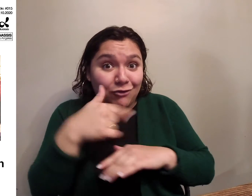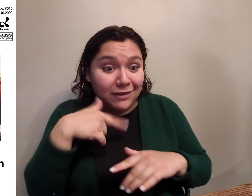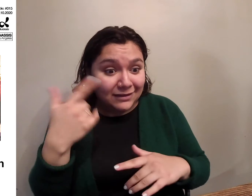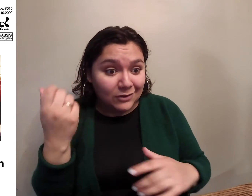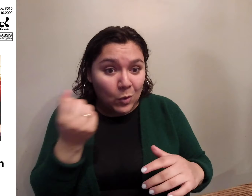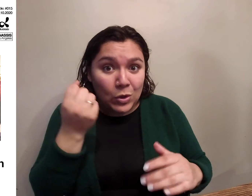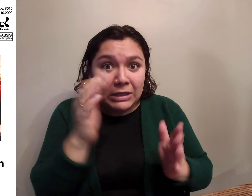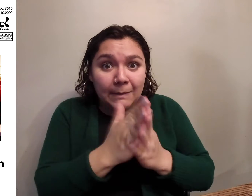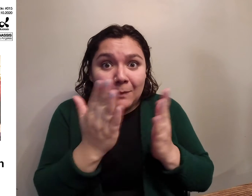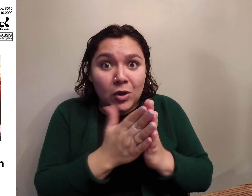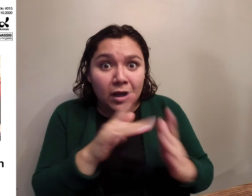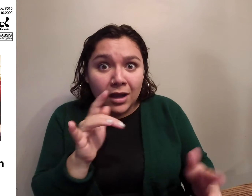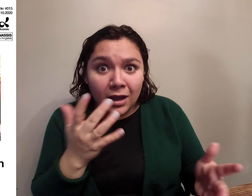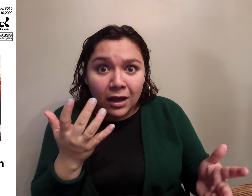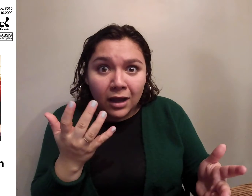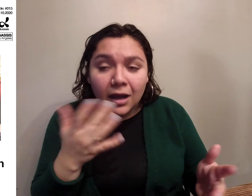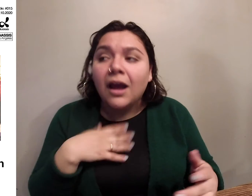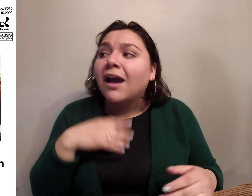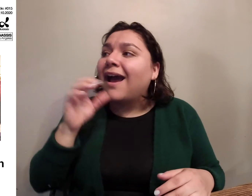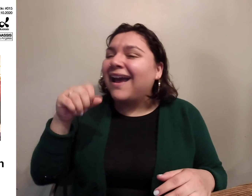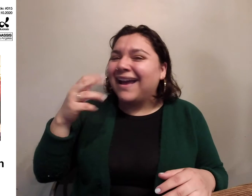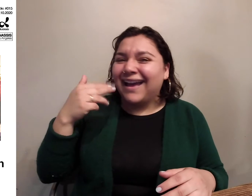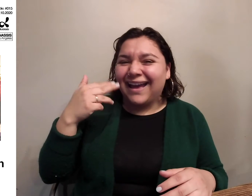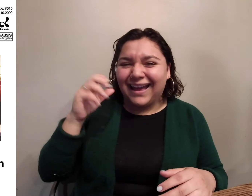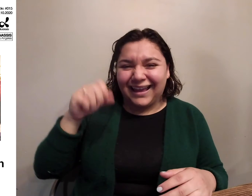I mean, I